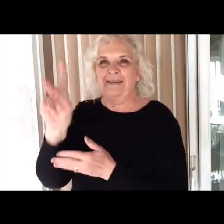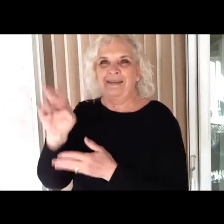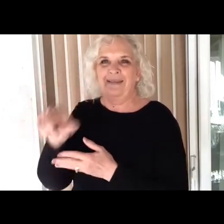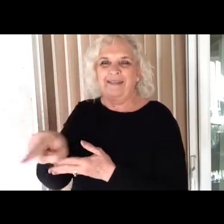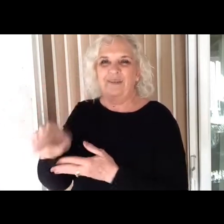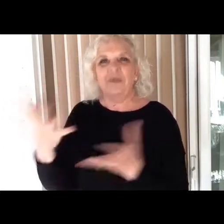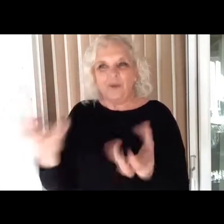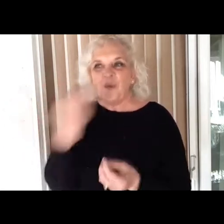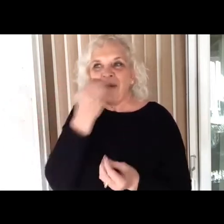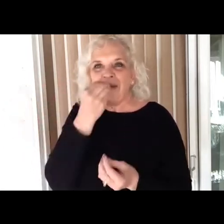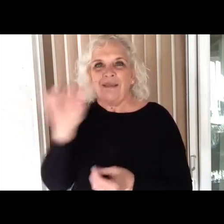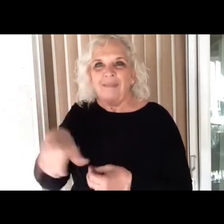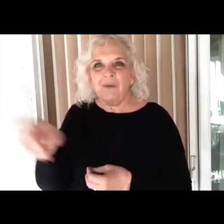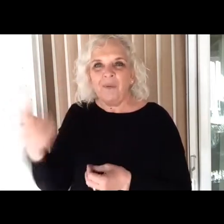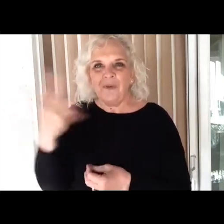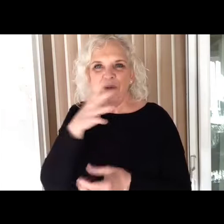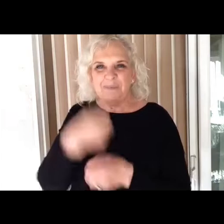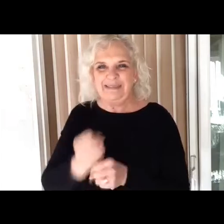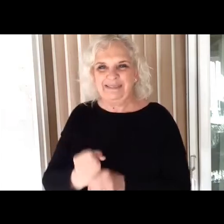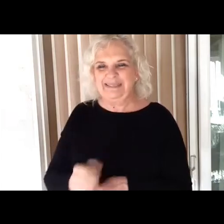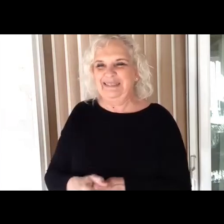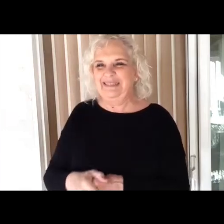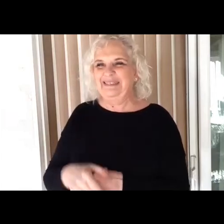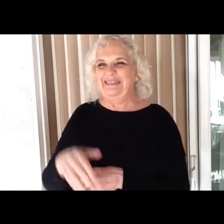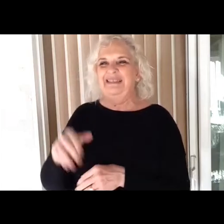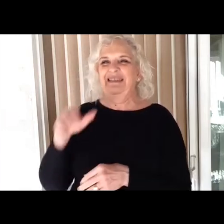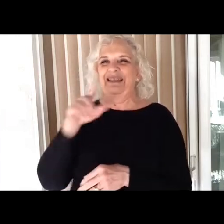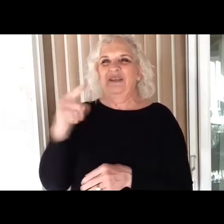wanted to eat it. And I had